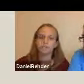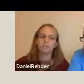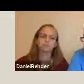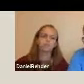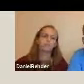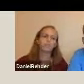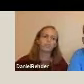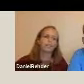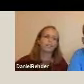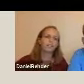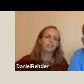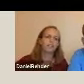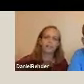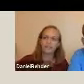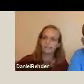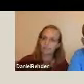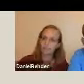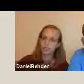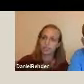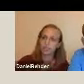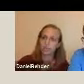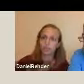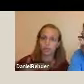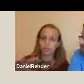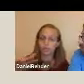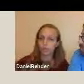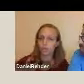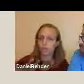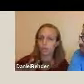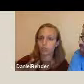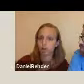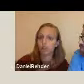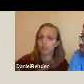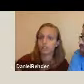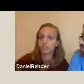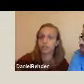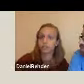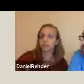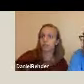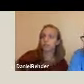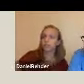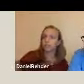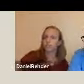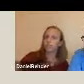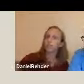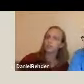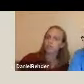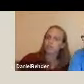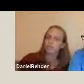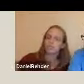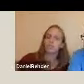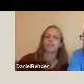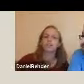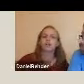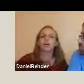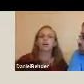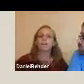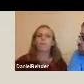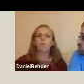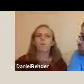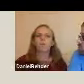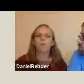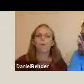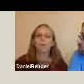him. And so by the end of the summer, we were feeling very strongly that God was calling us into Bible translation.